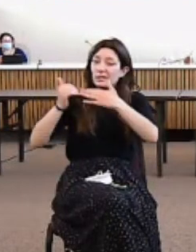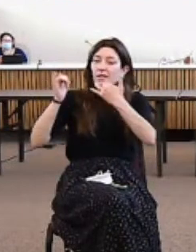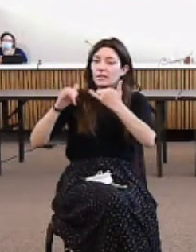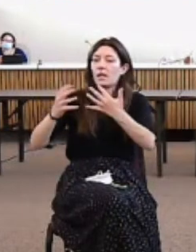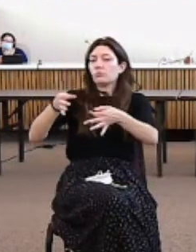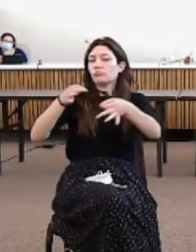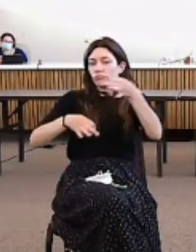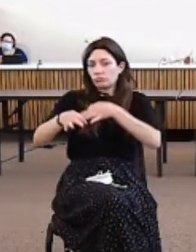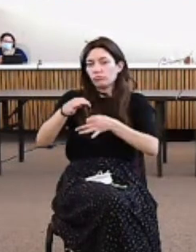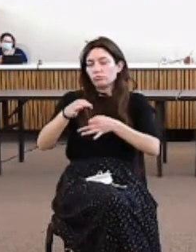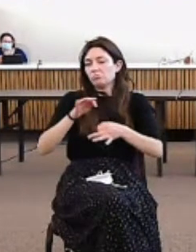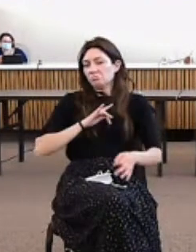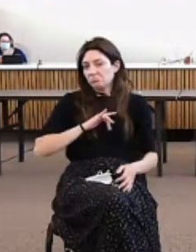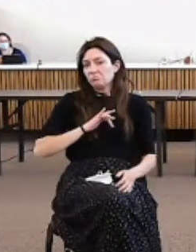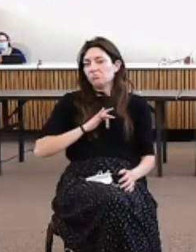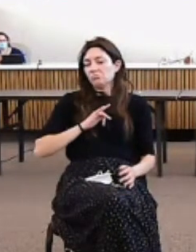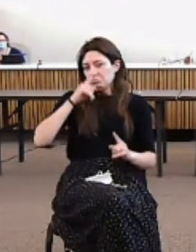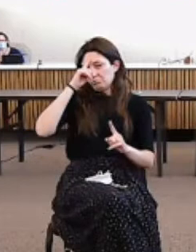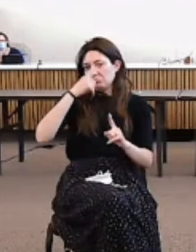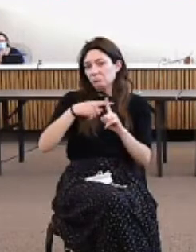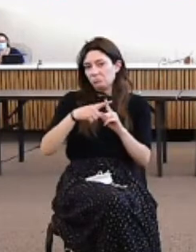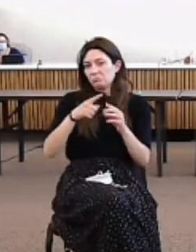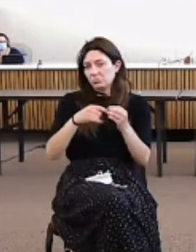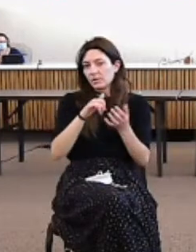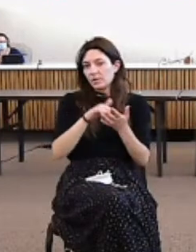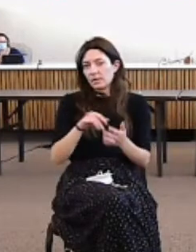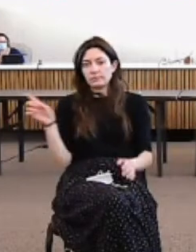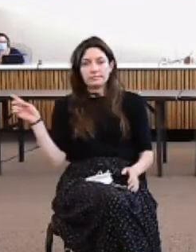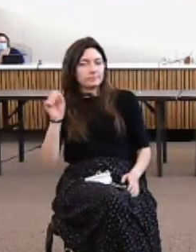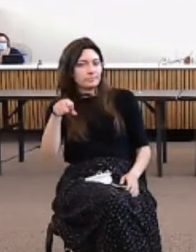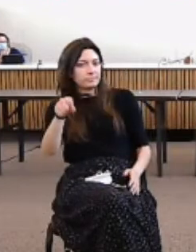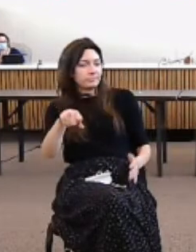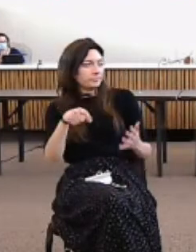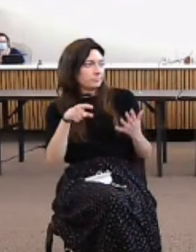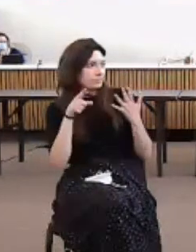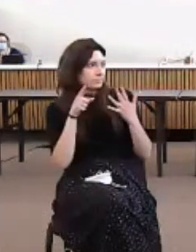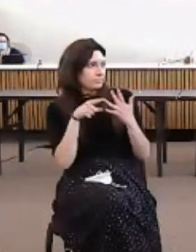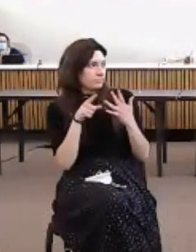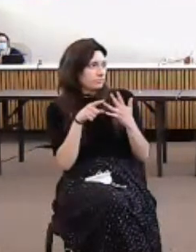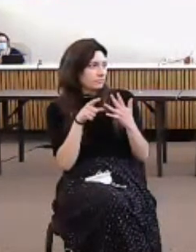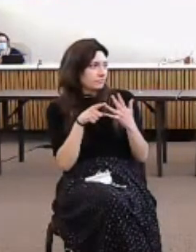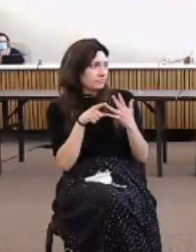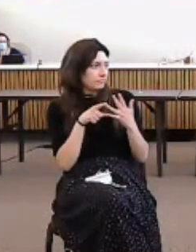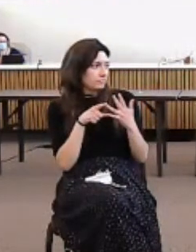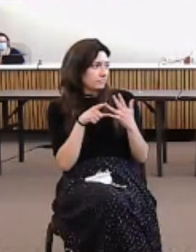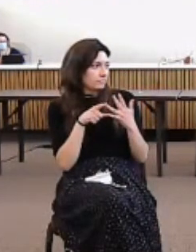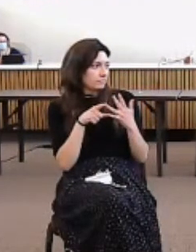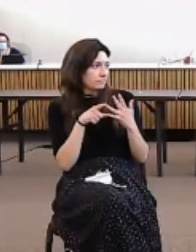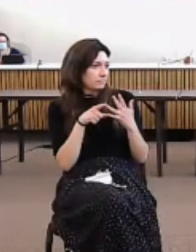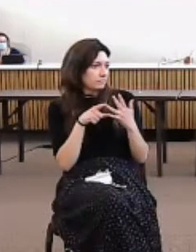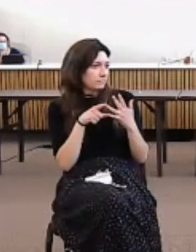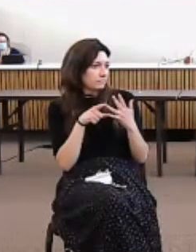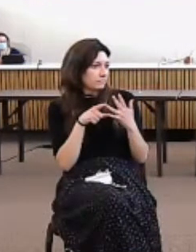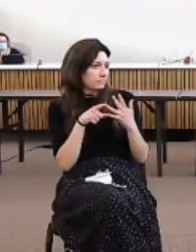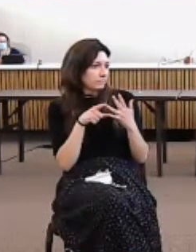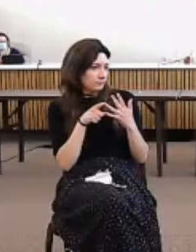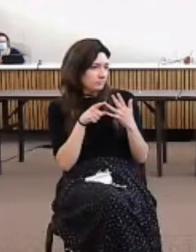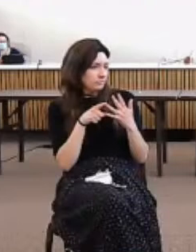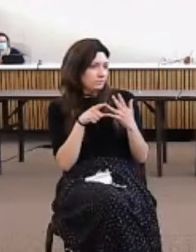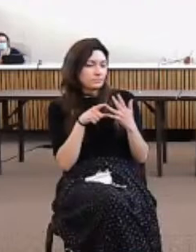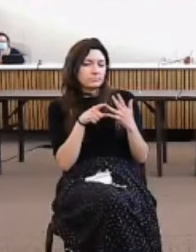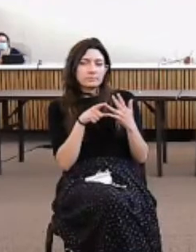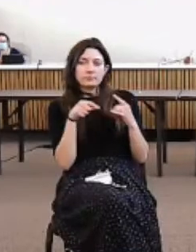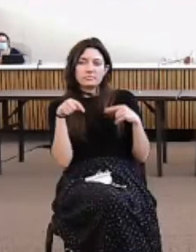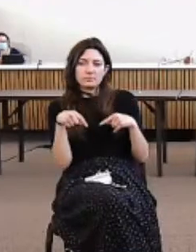for Henrietta. Yep, absolutely. That's positive. So this is just a question of process. This